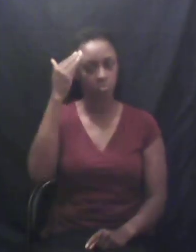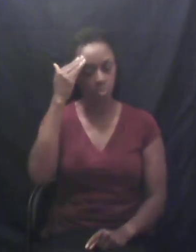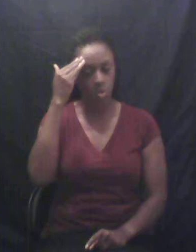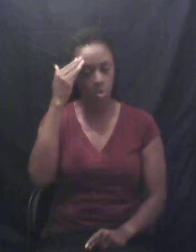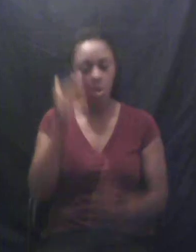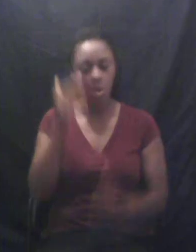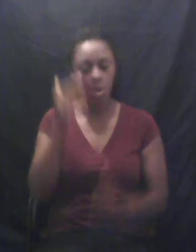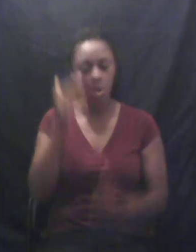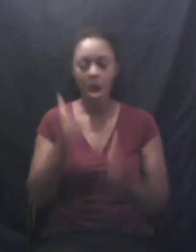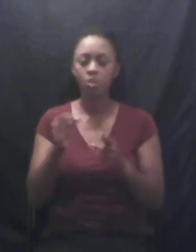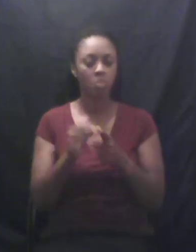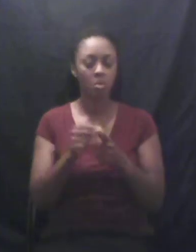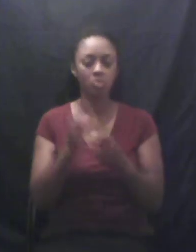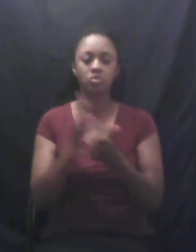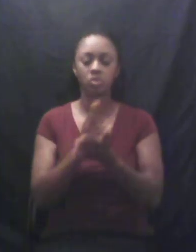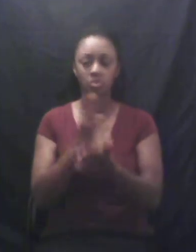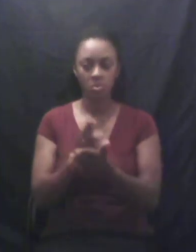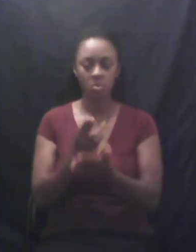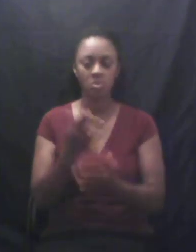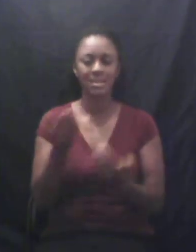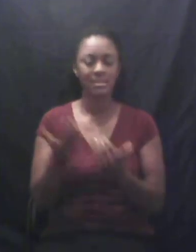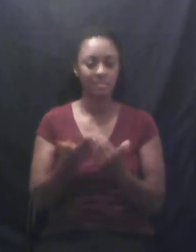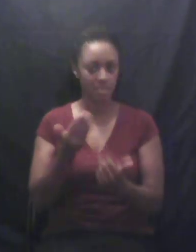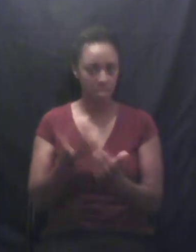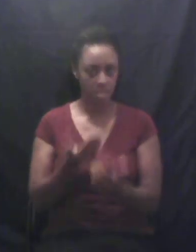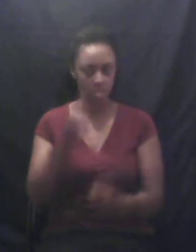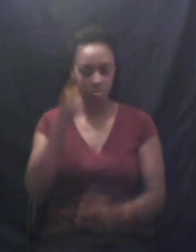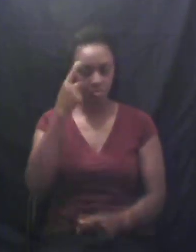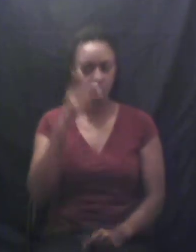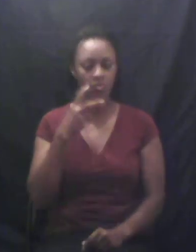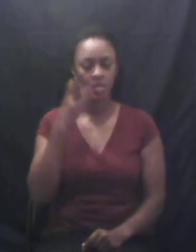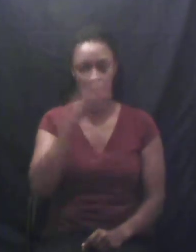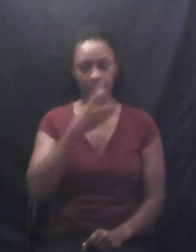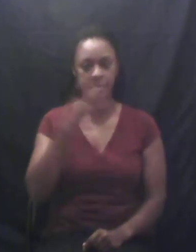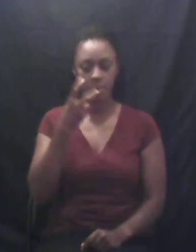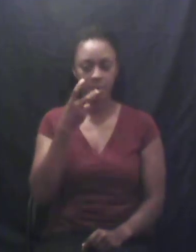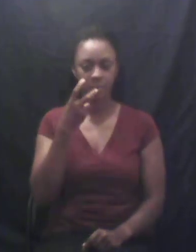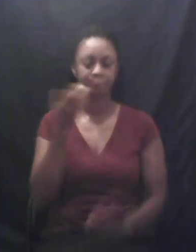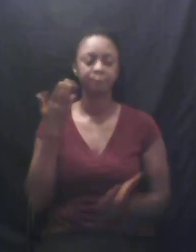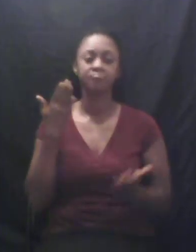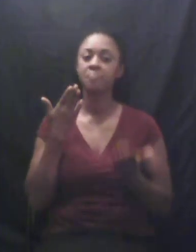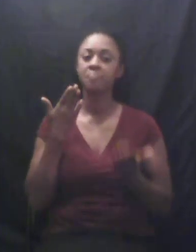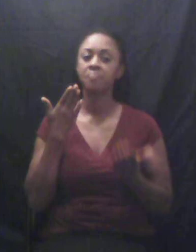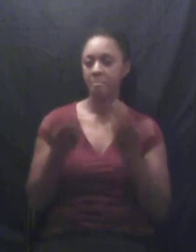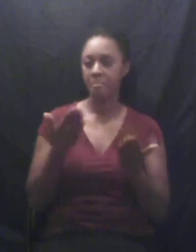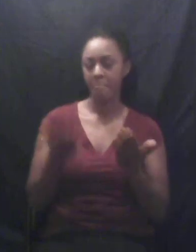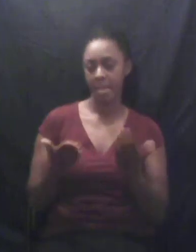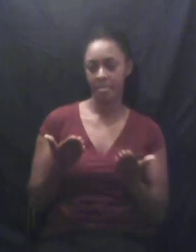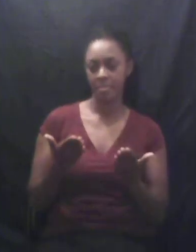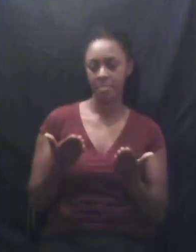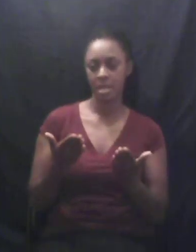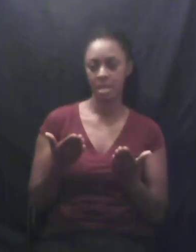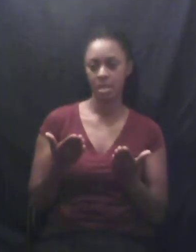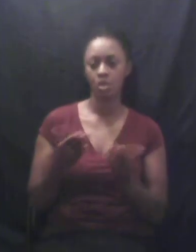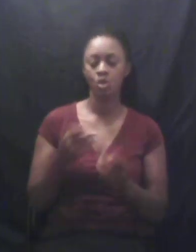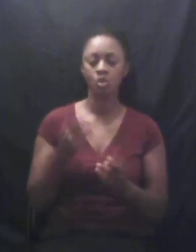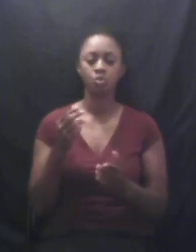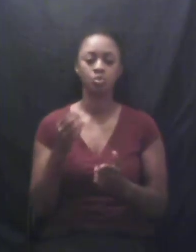Also, you may do something like a gesture. You definitely don't want to be using signs for sure,